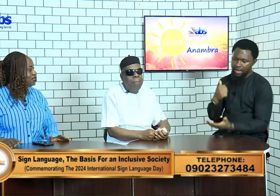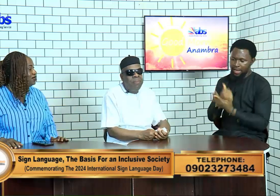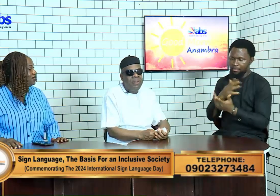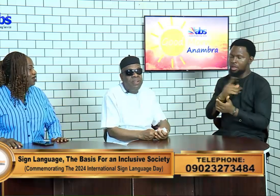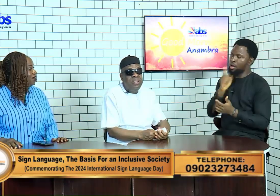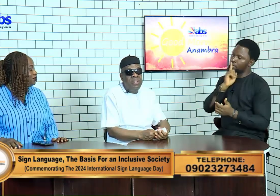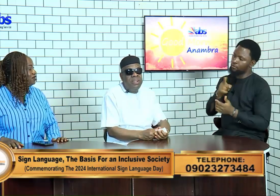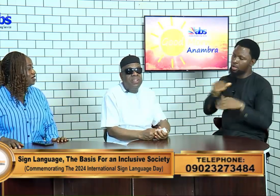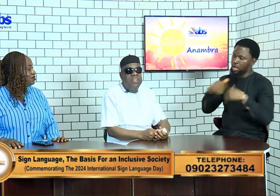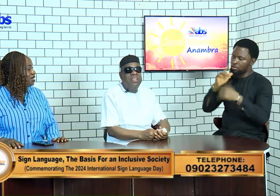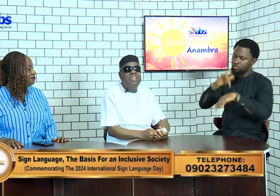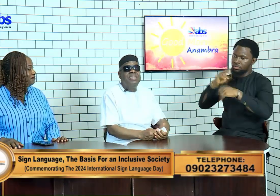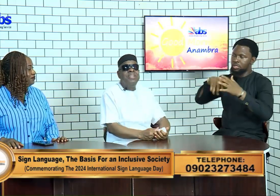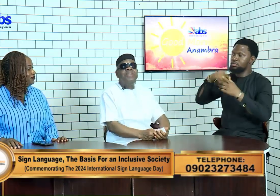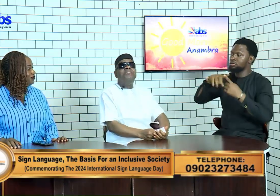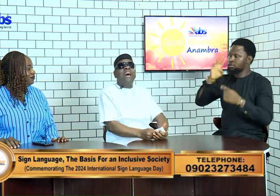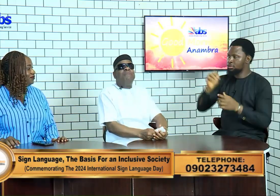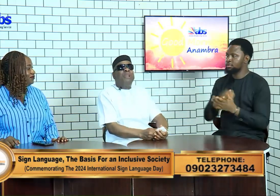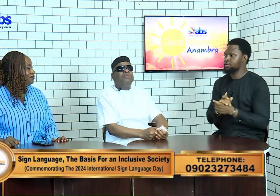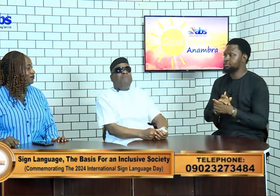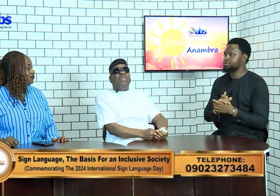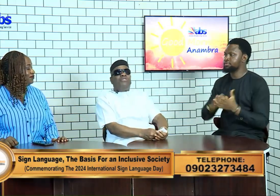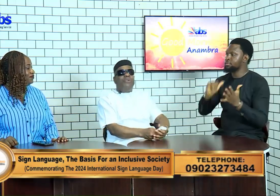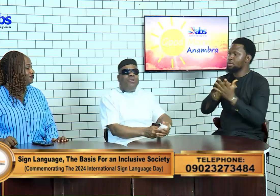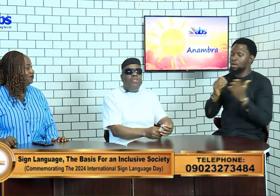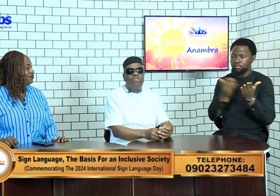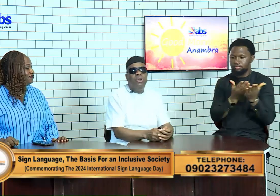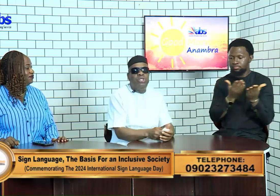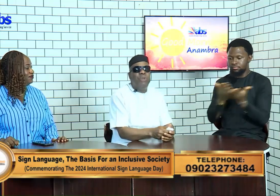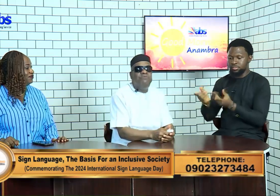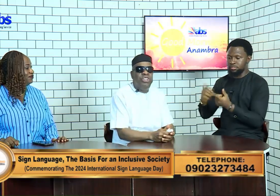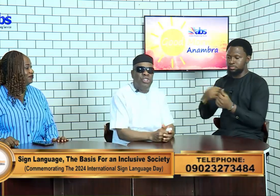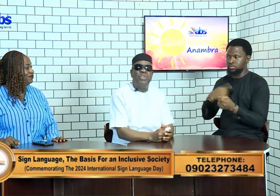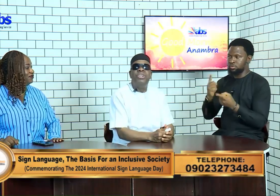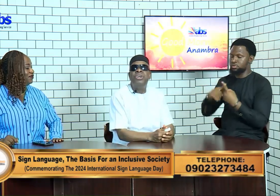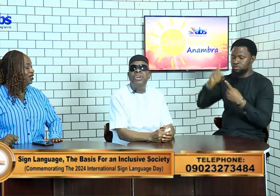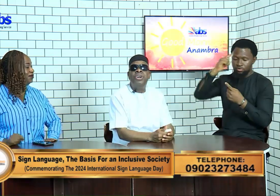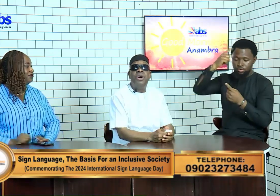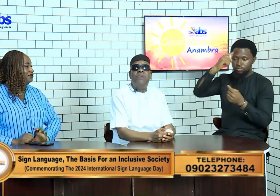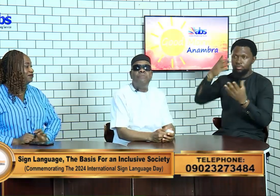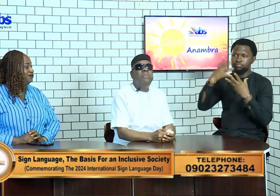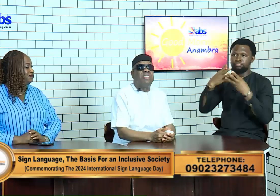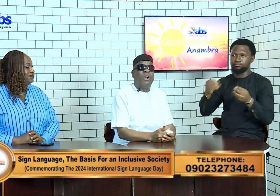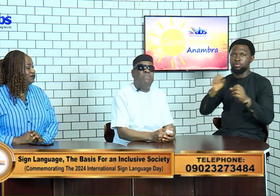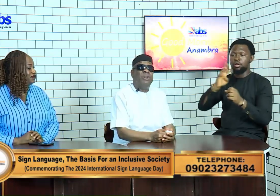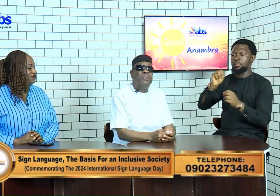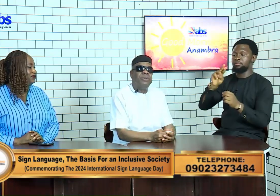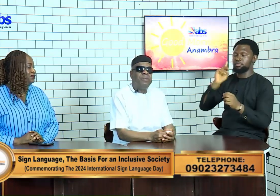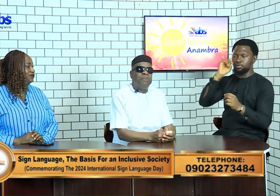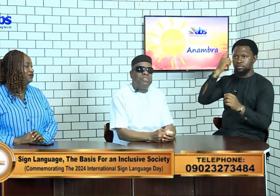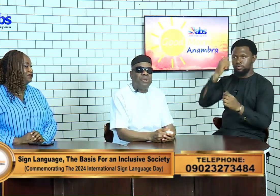course, how do you reach out to them? That brings me to the solution vision of Mr.